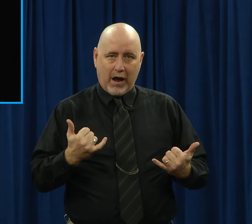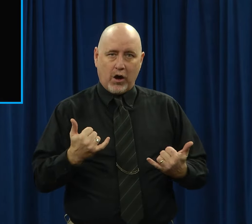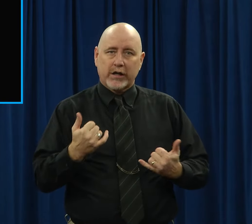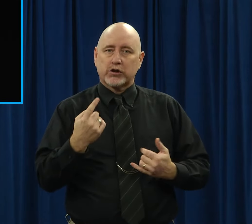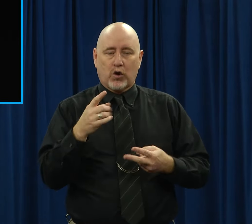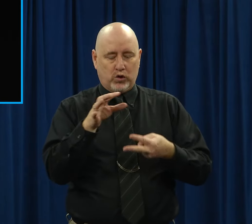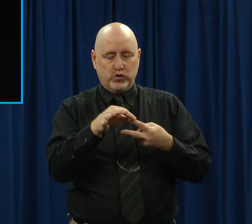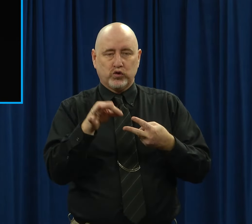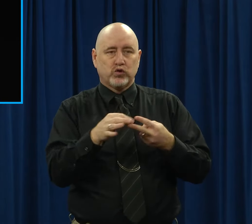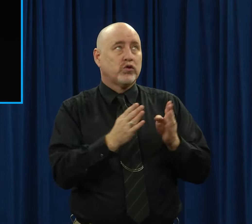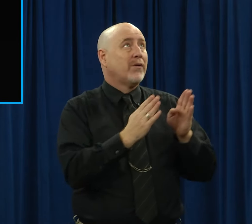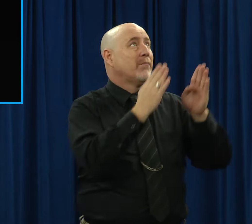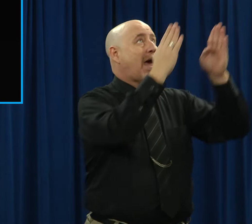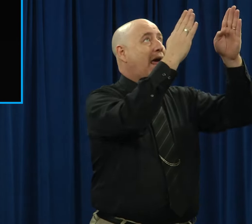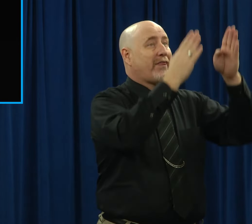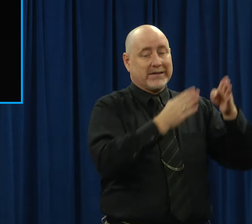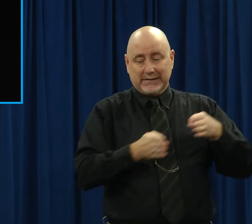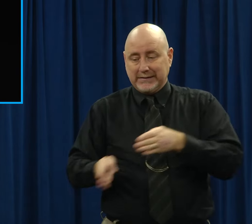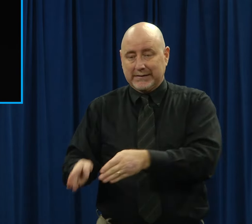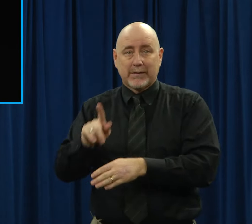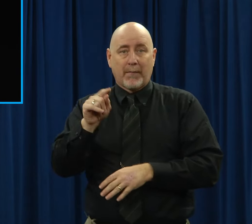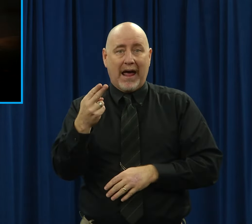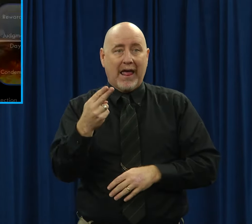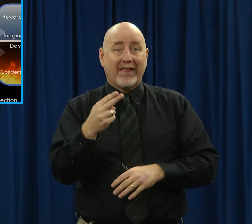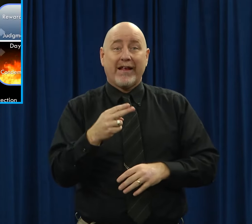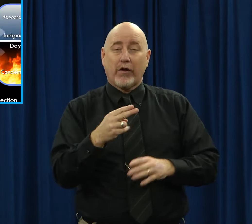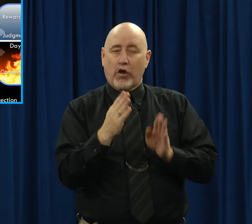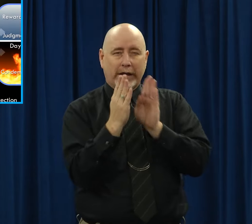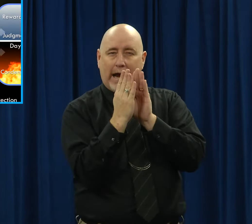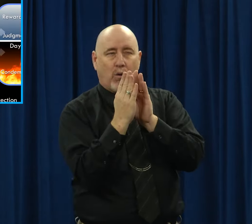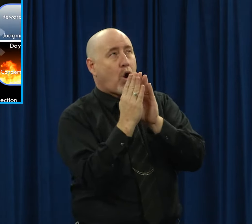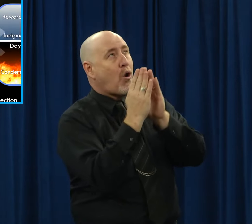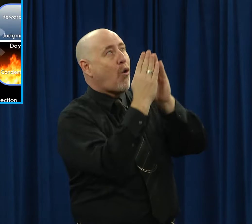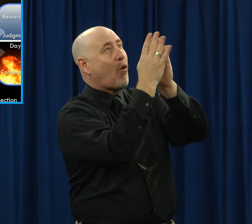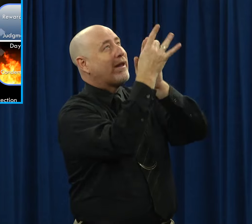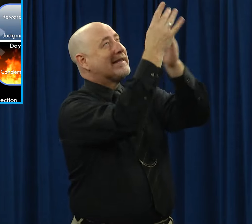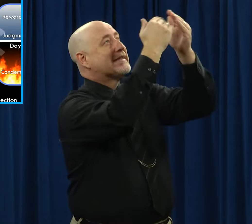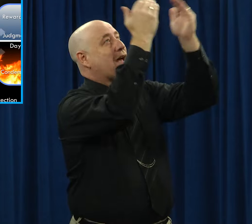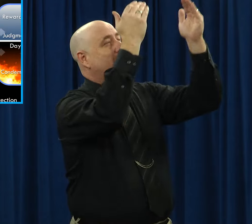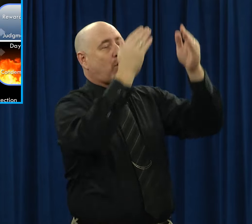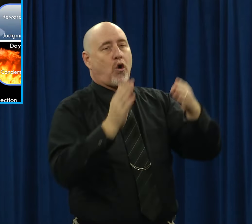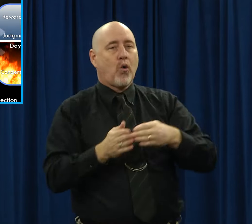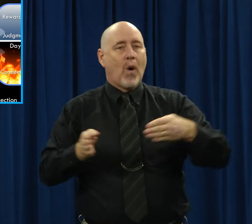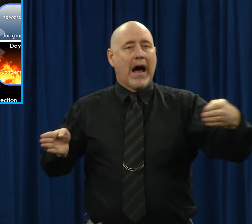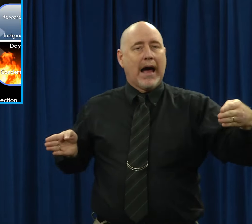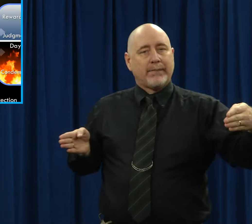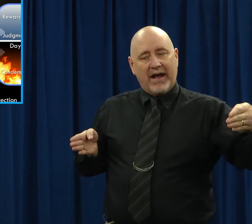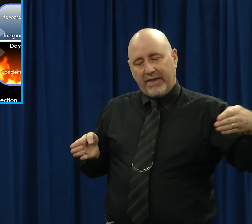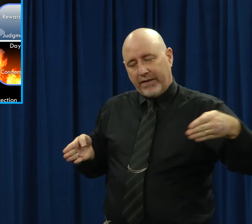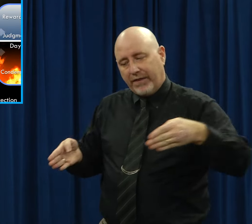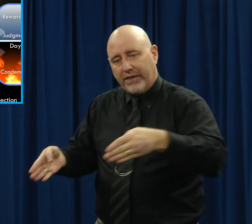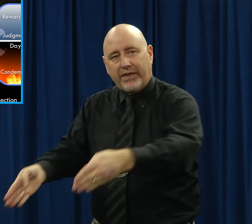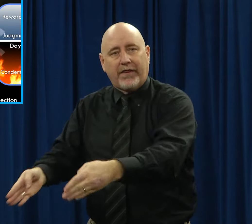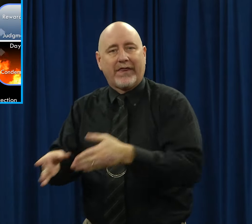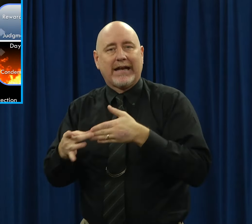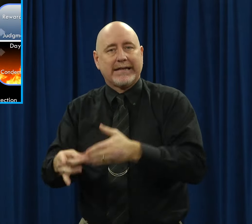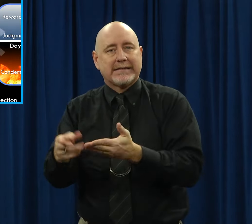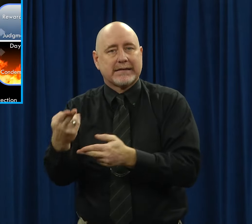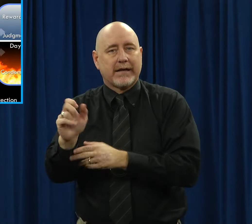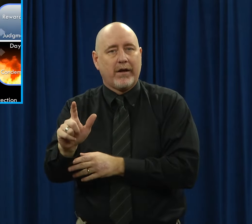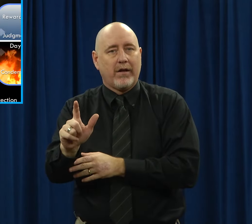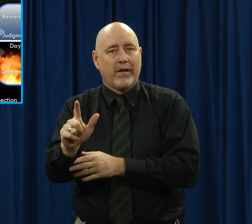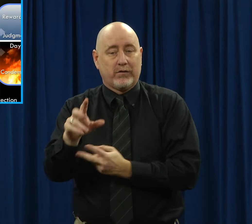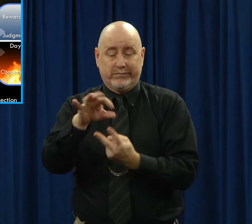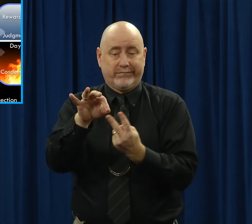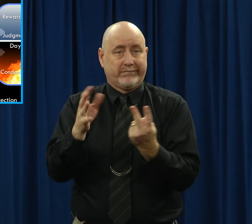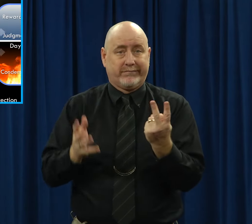alive today is on one of two paths. It is either the narrow path that leads to heaven, or it is the wide path that leads